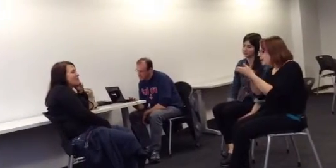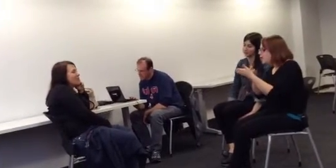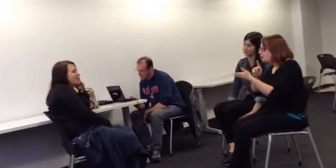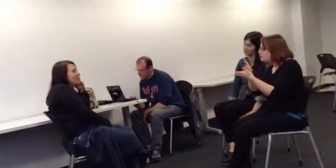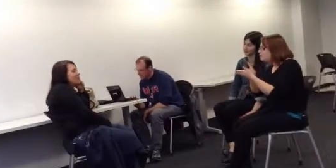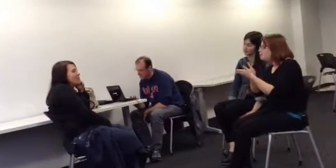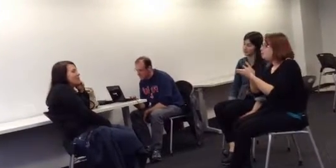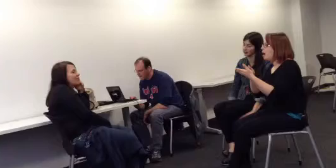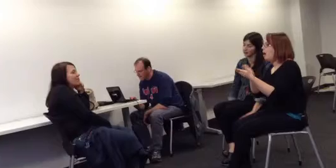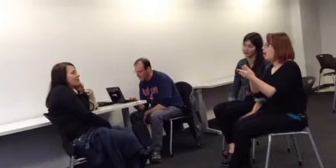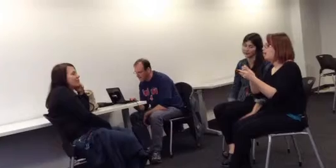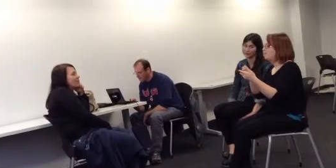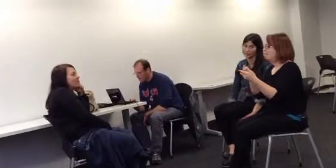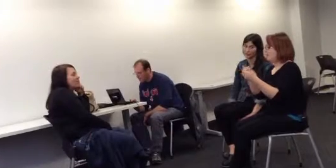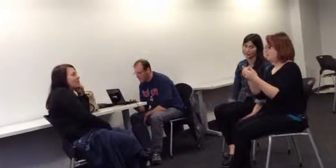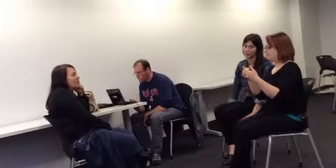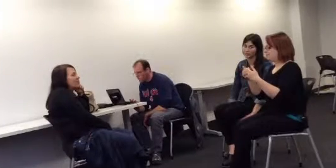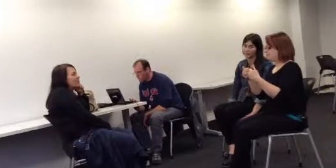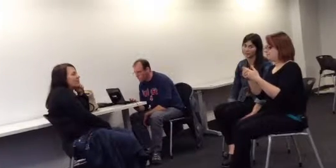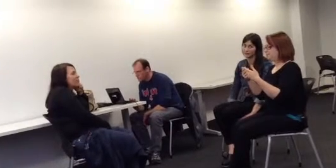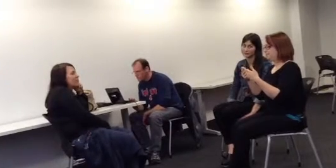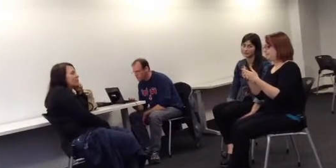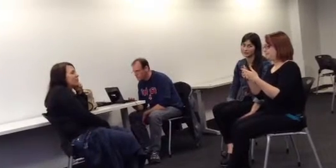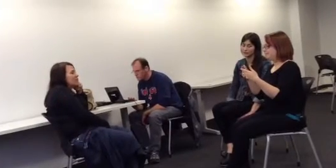living in a city but being from the mountains.